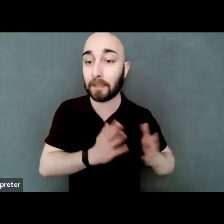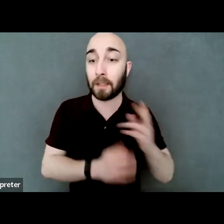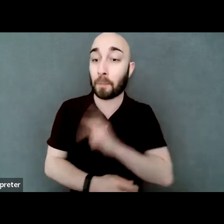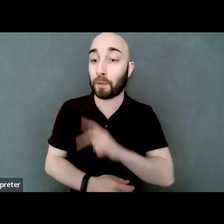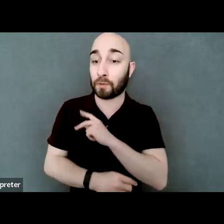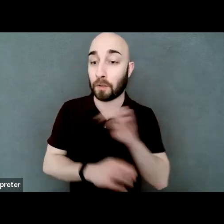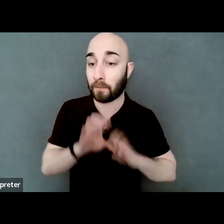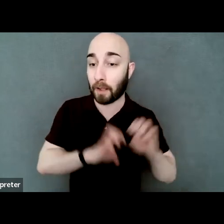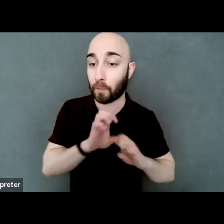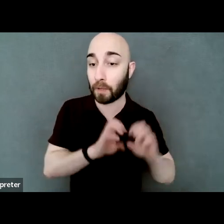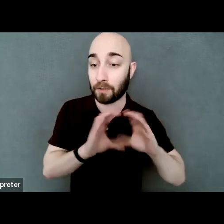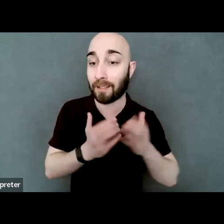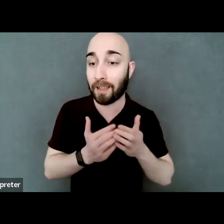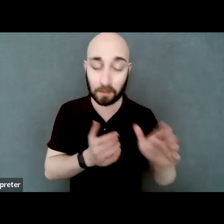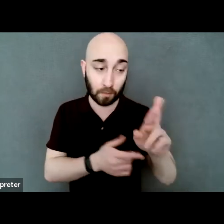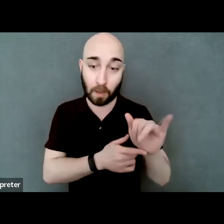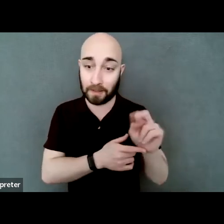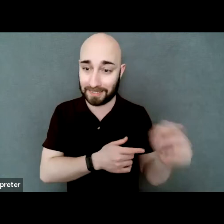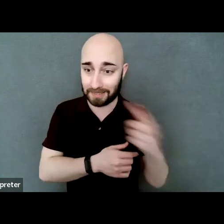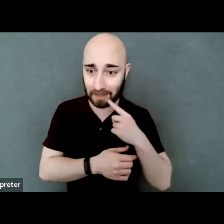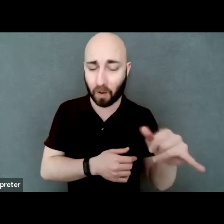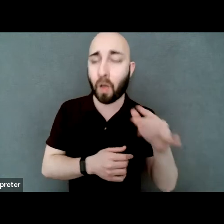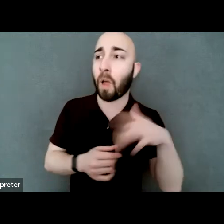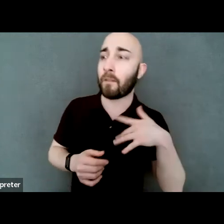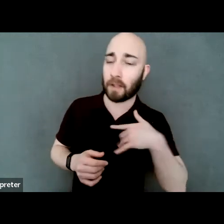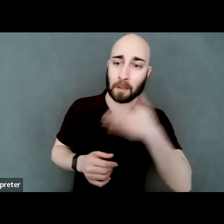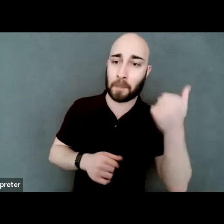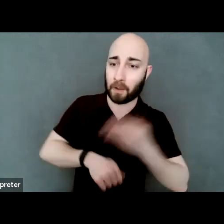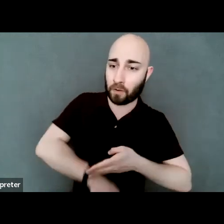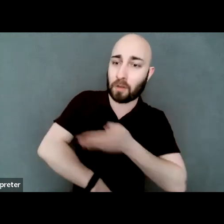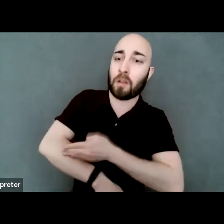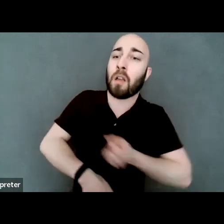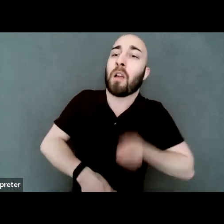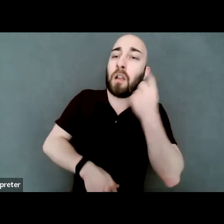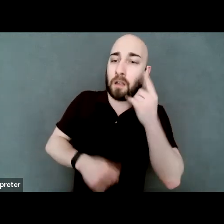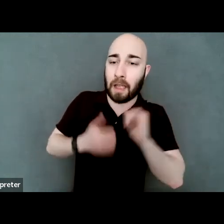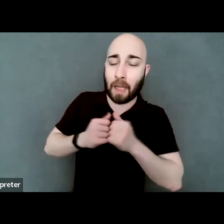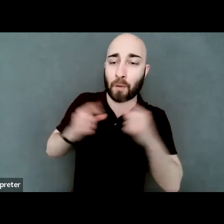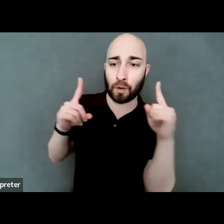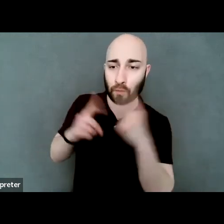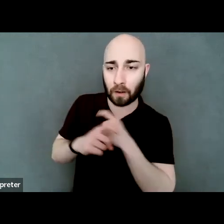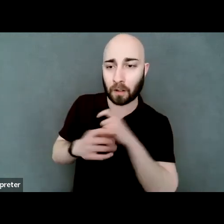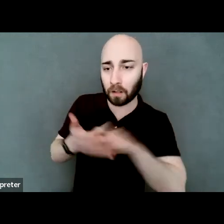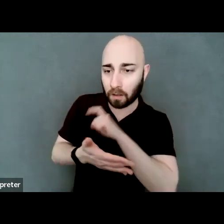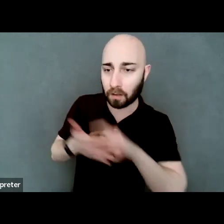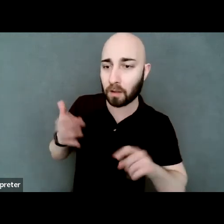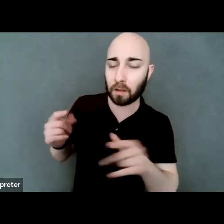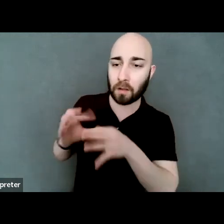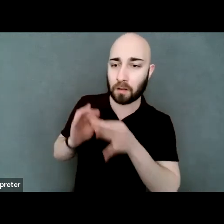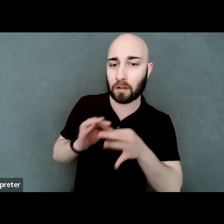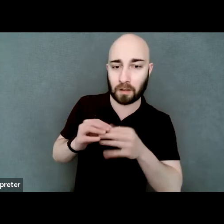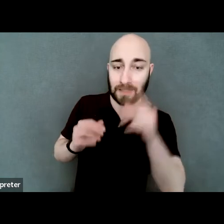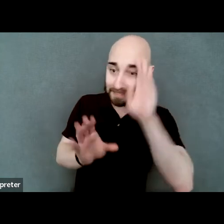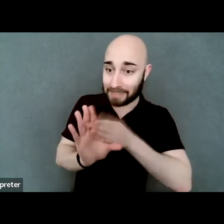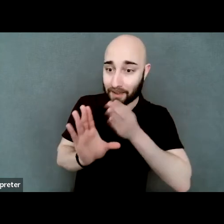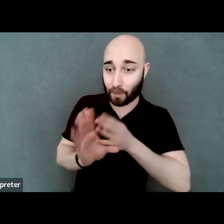class, Brian stated that he is better attuned to a critical perspective on a trait psychology psychometric, doesn't that sound like a